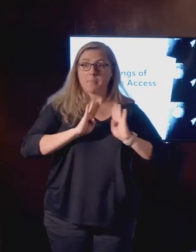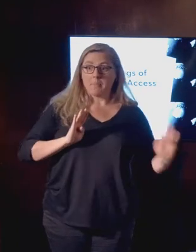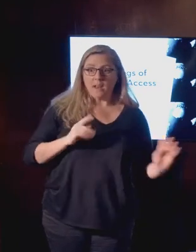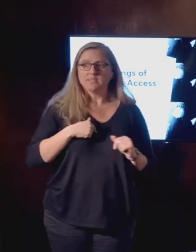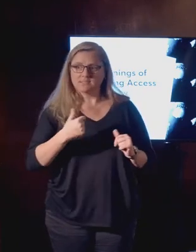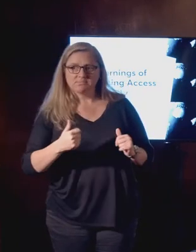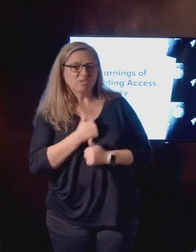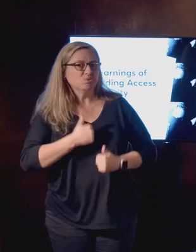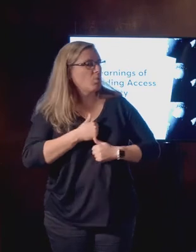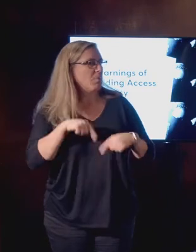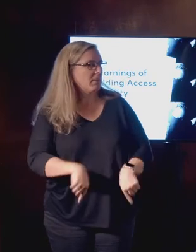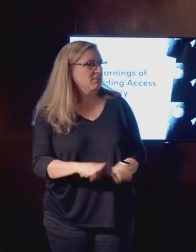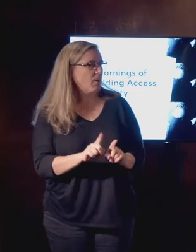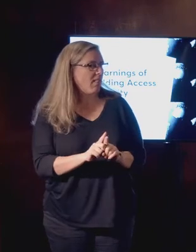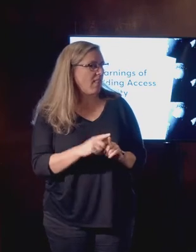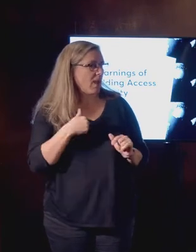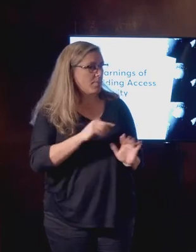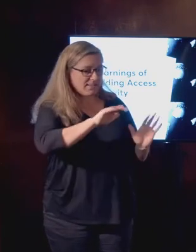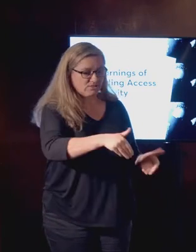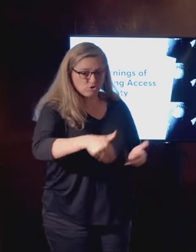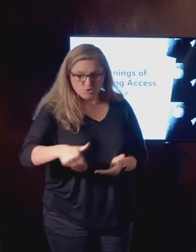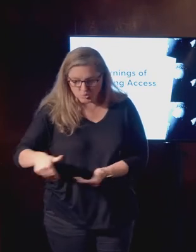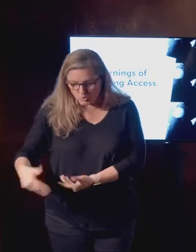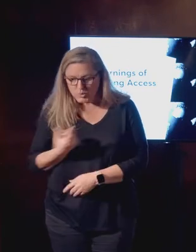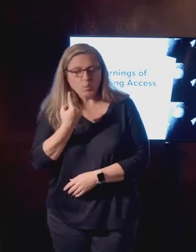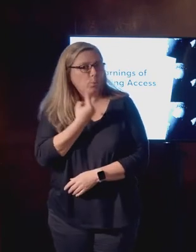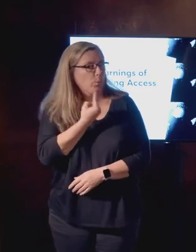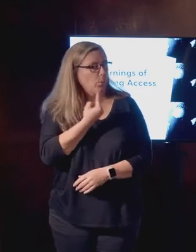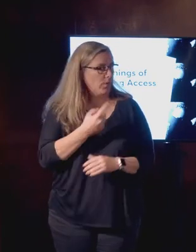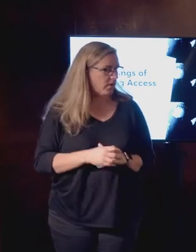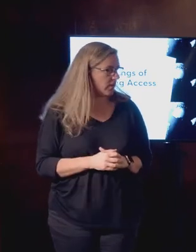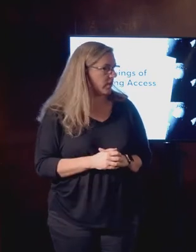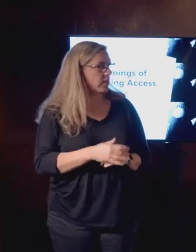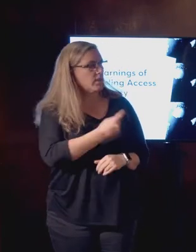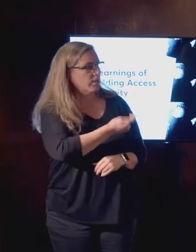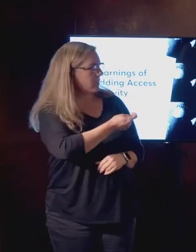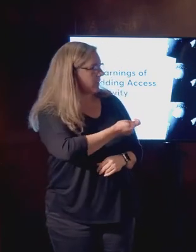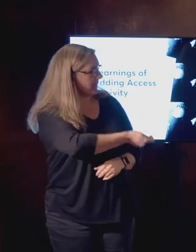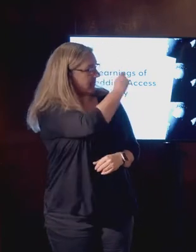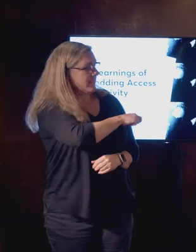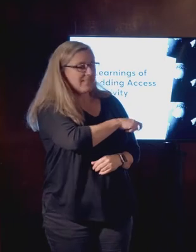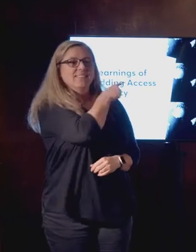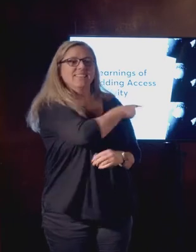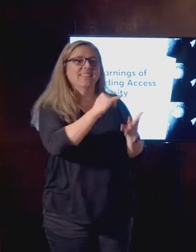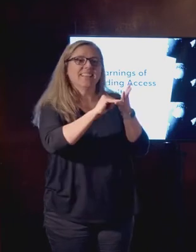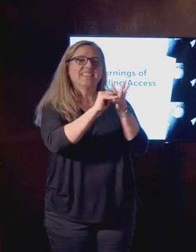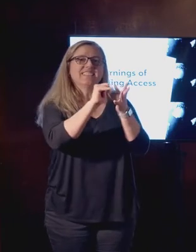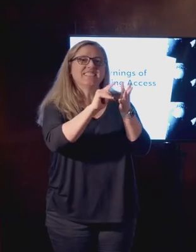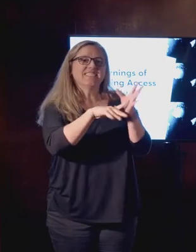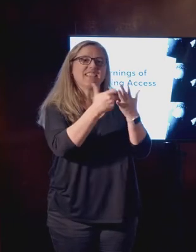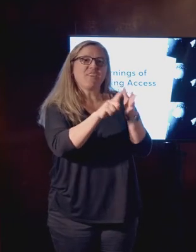too. I will introduce our wonderful panel. To my right, immediate right, is Sarah